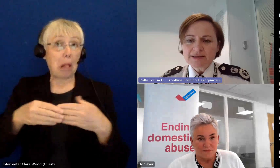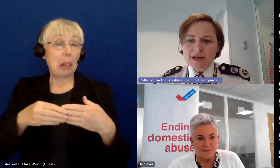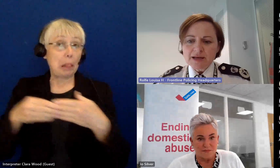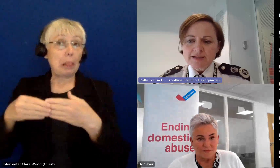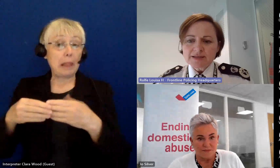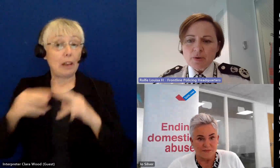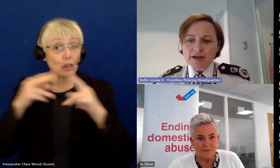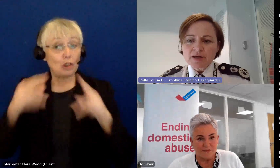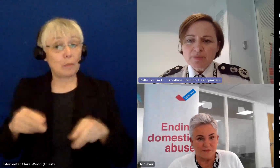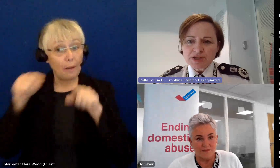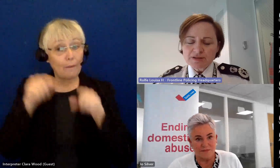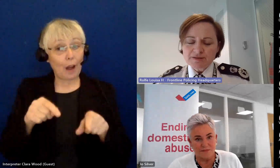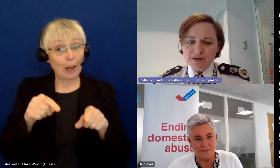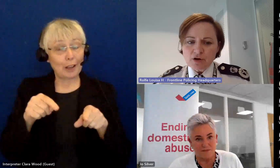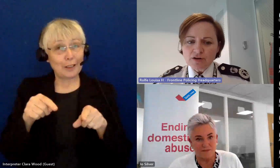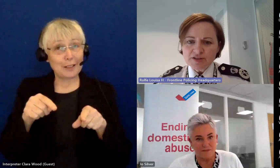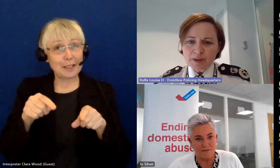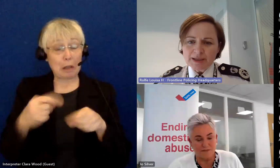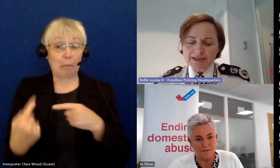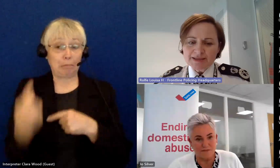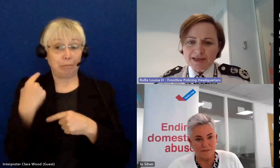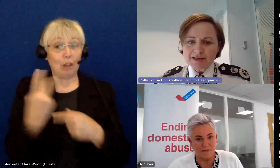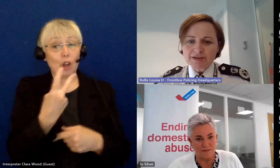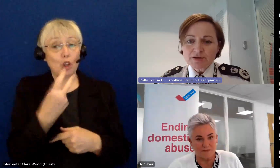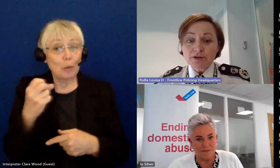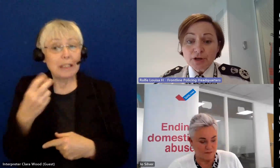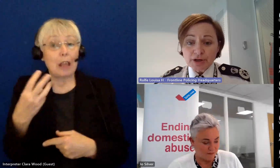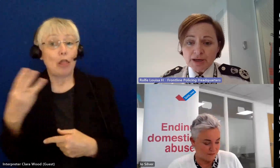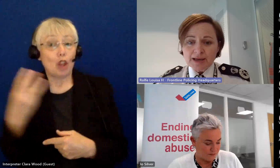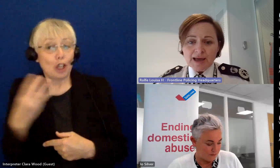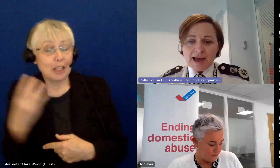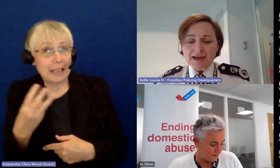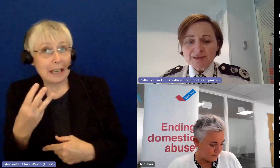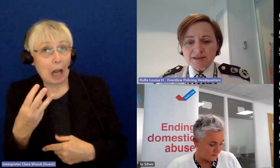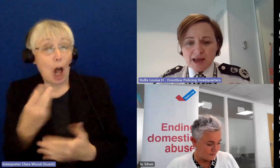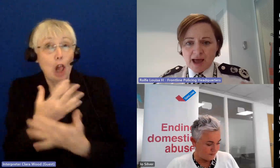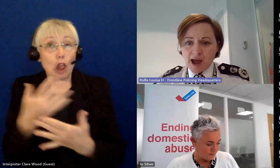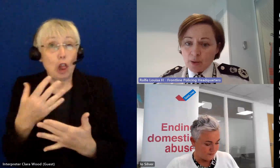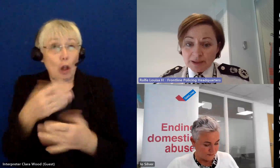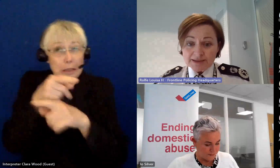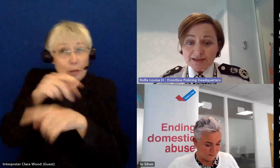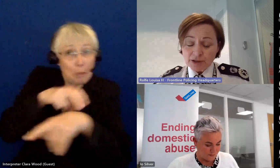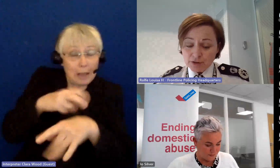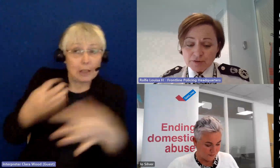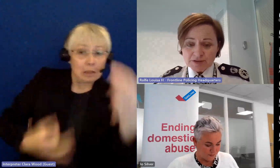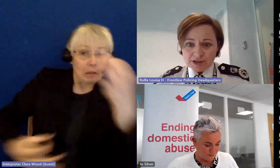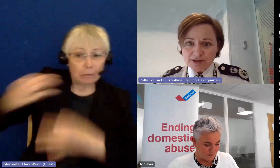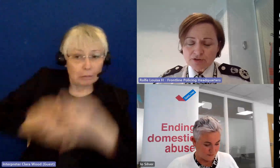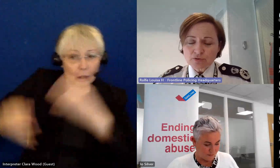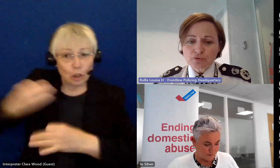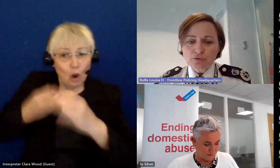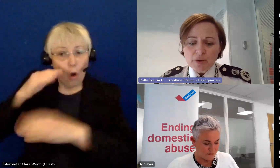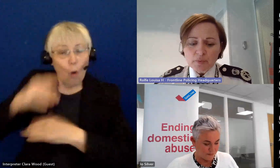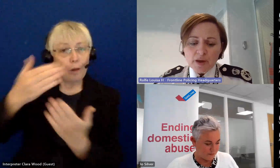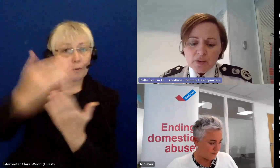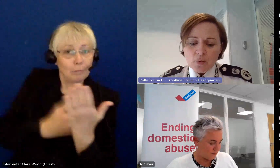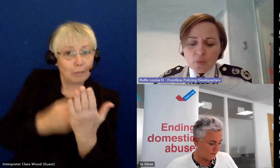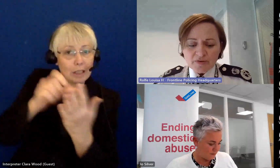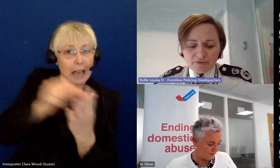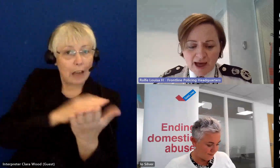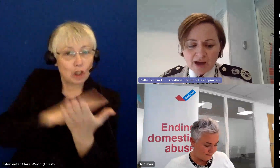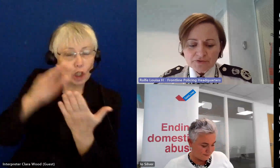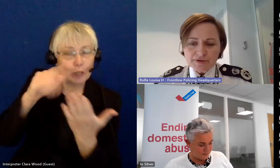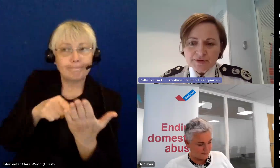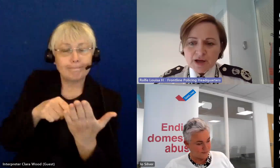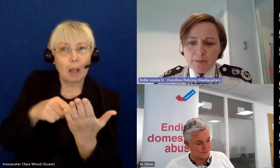tool, and so I commissioned the College of Policing to look at how policing use the Dash tool. And